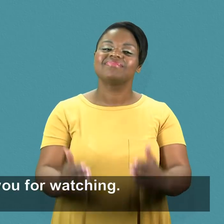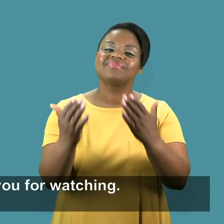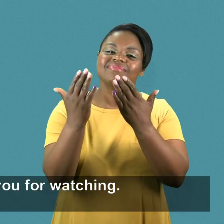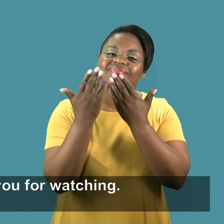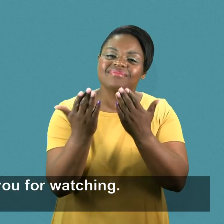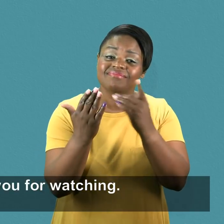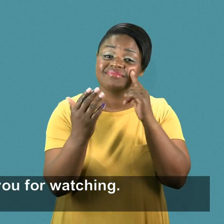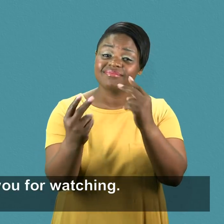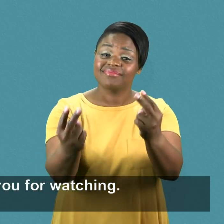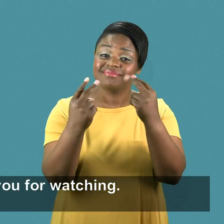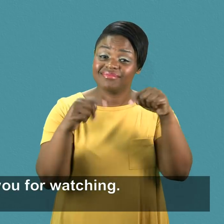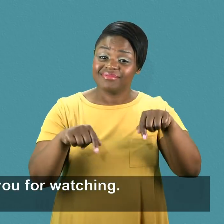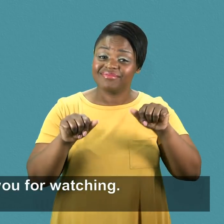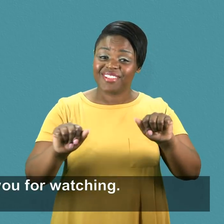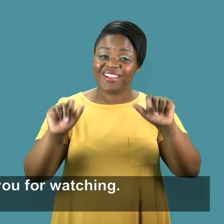And thank you for watching